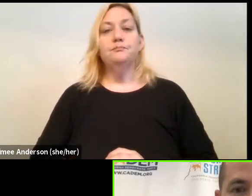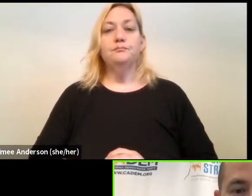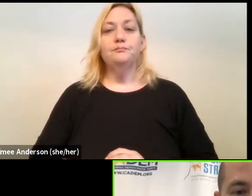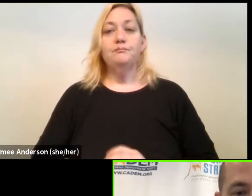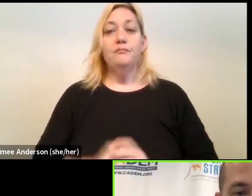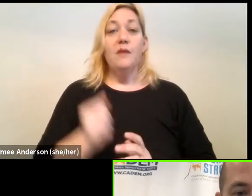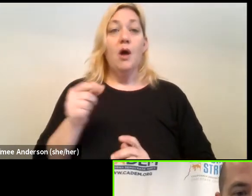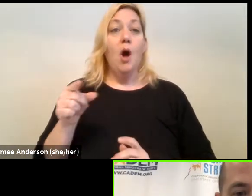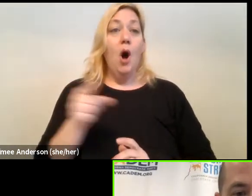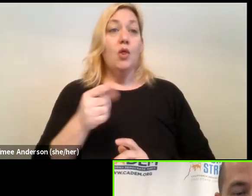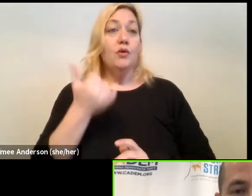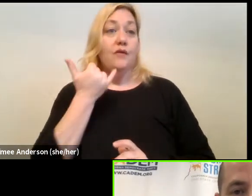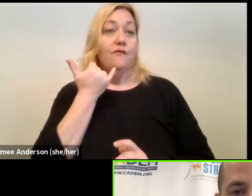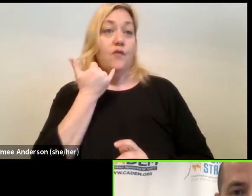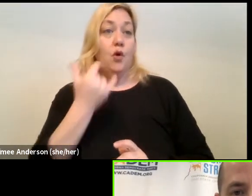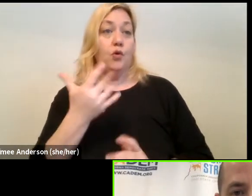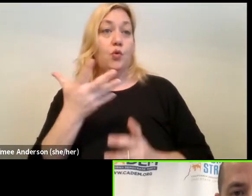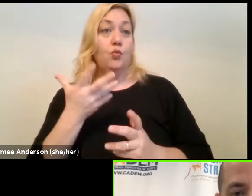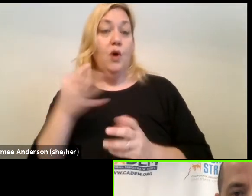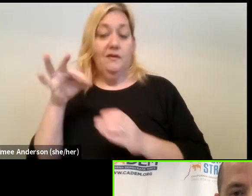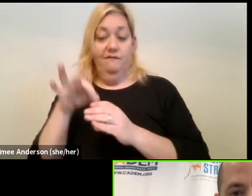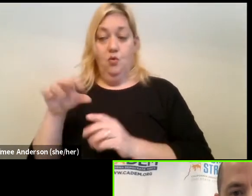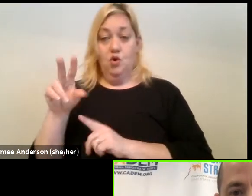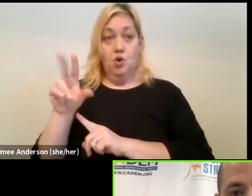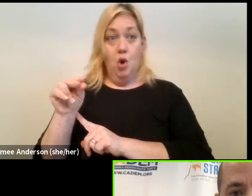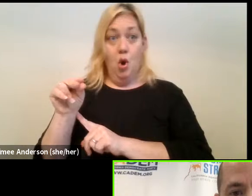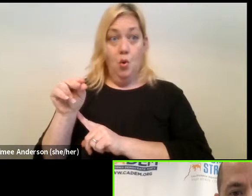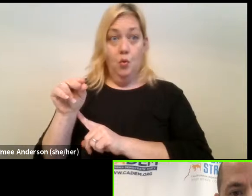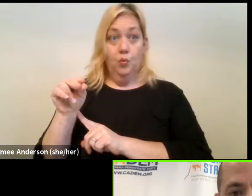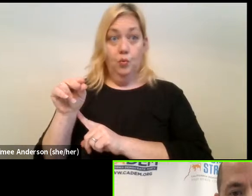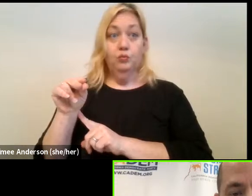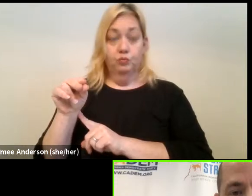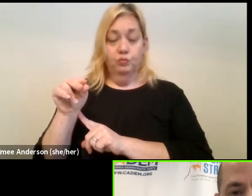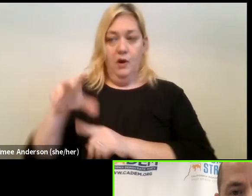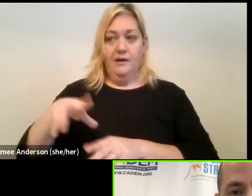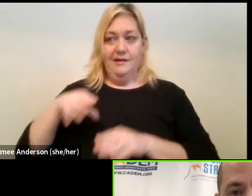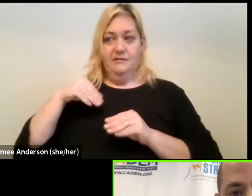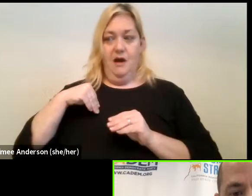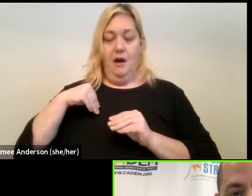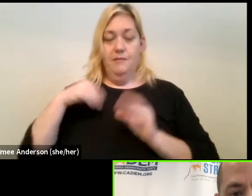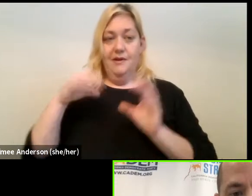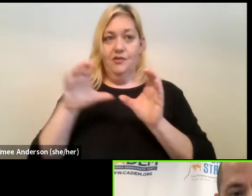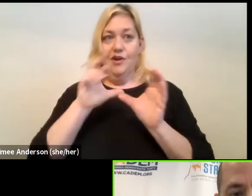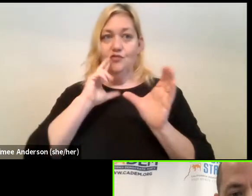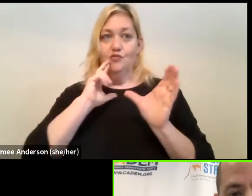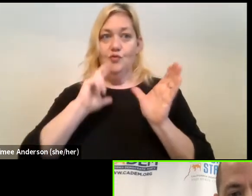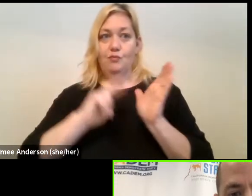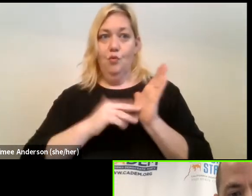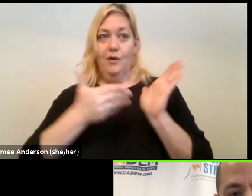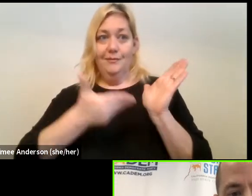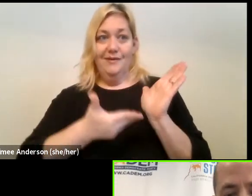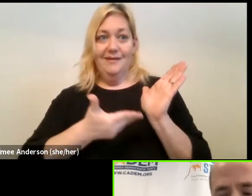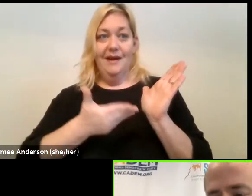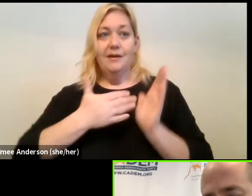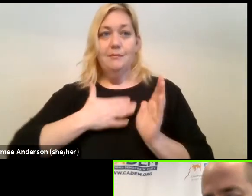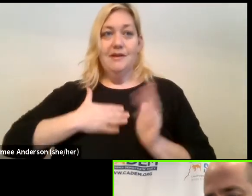All those on the phone who wish to vote no on adopting the credentials report, please raise your hand.